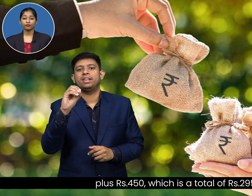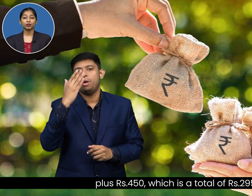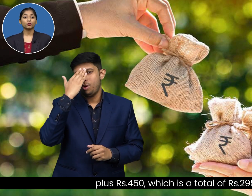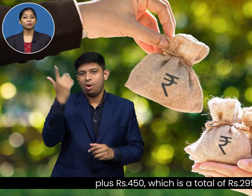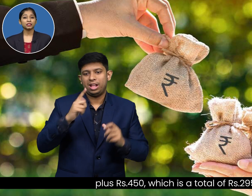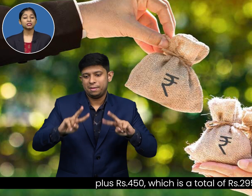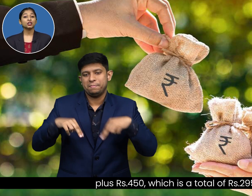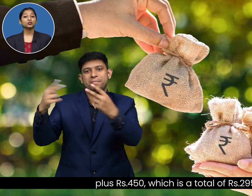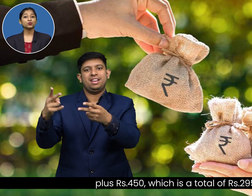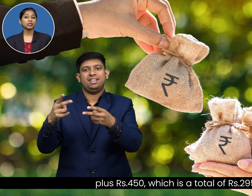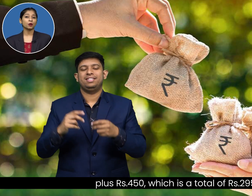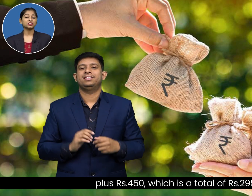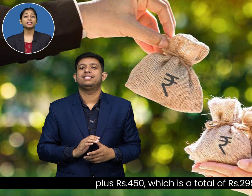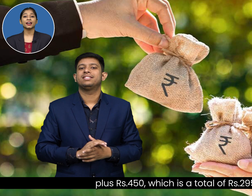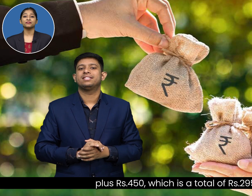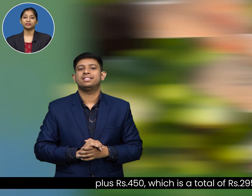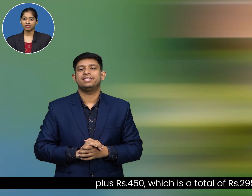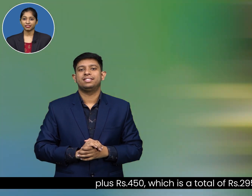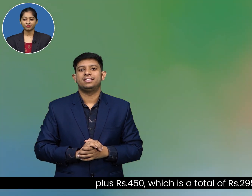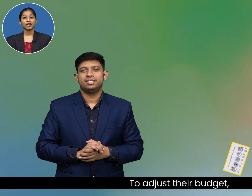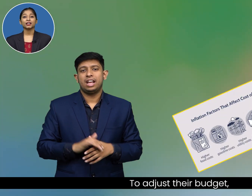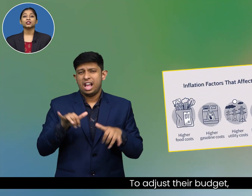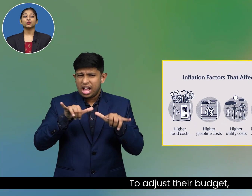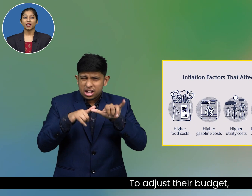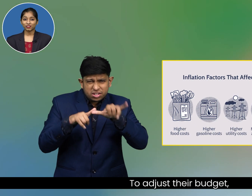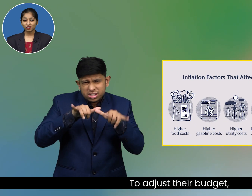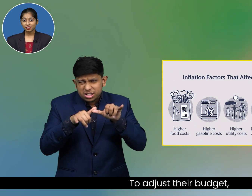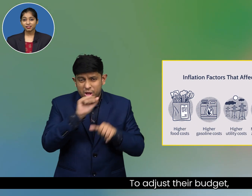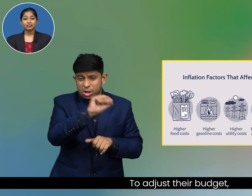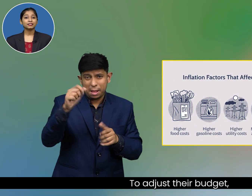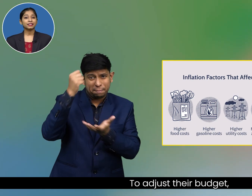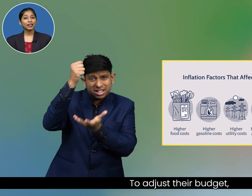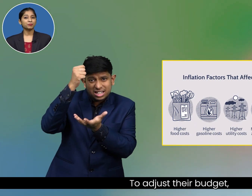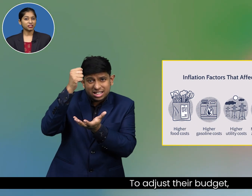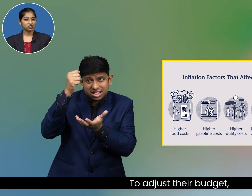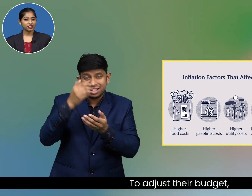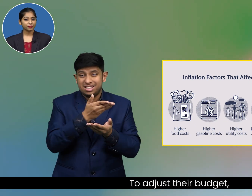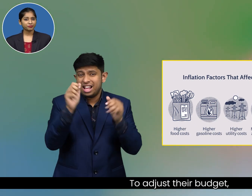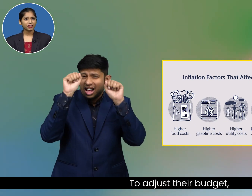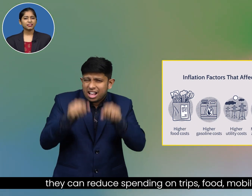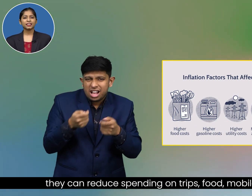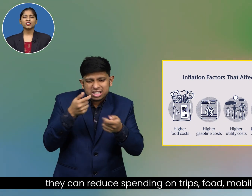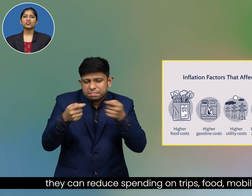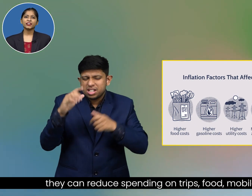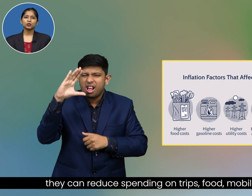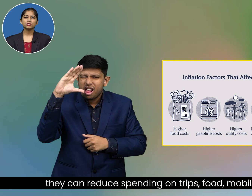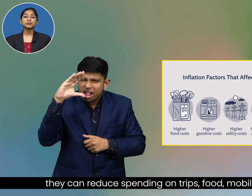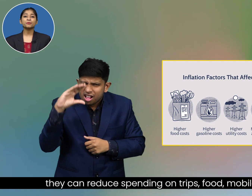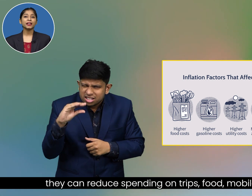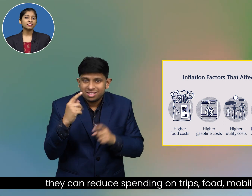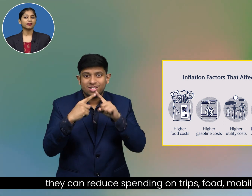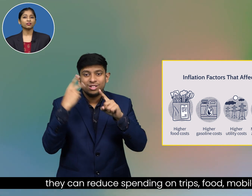total of rupees 2950. To adjust their budget, they can